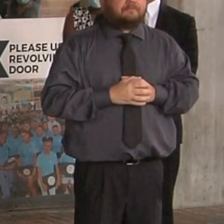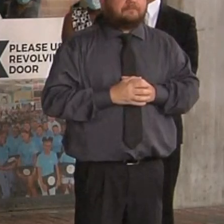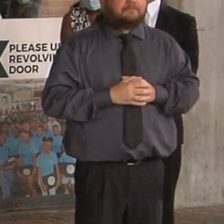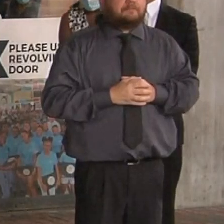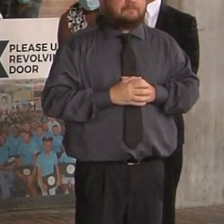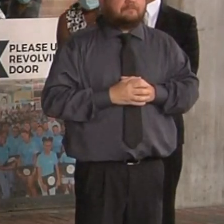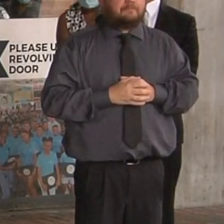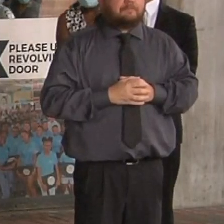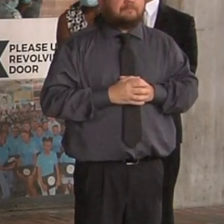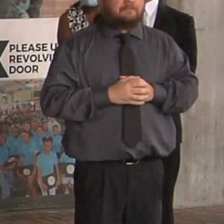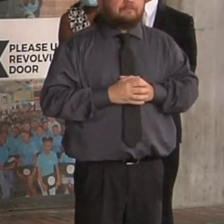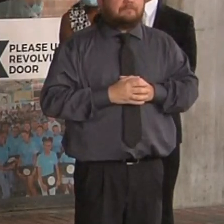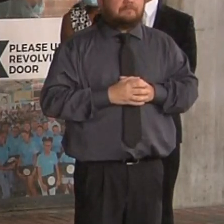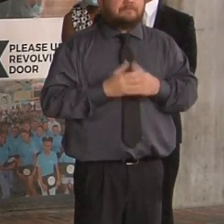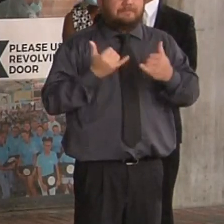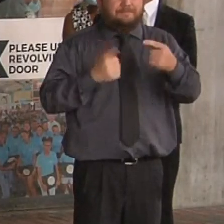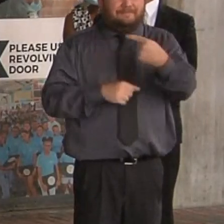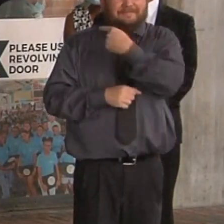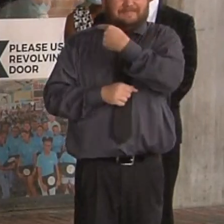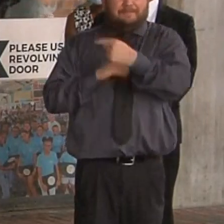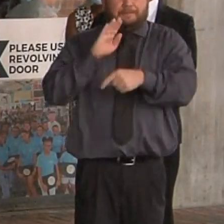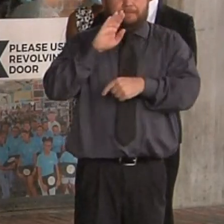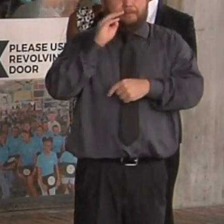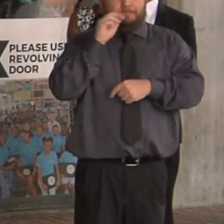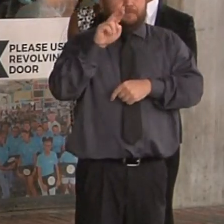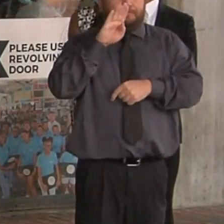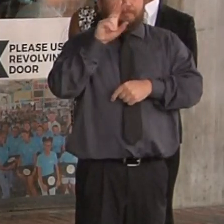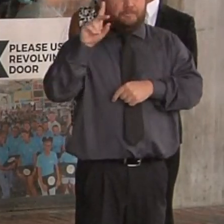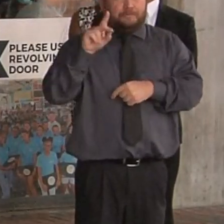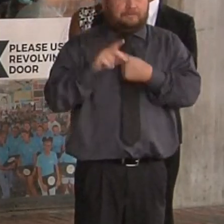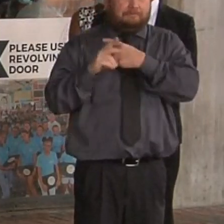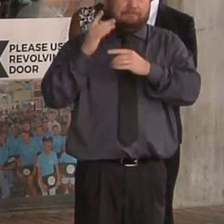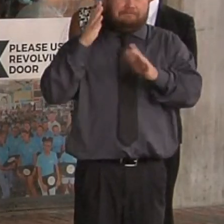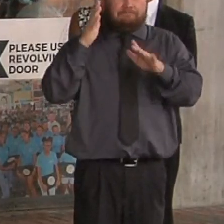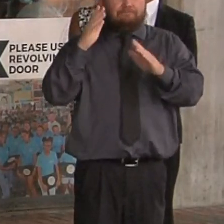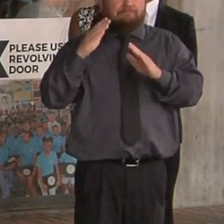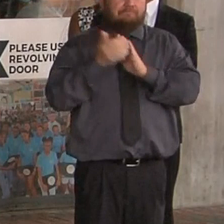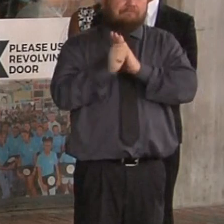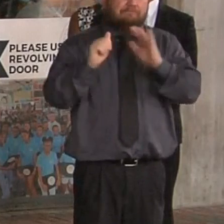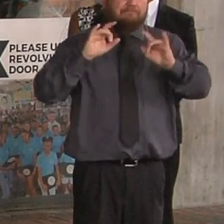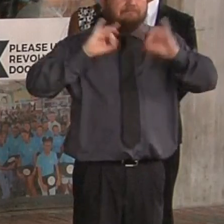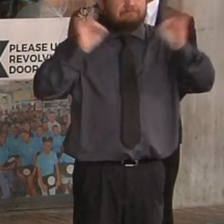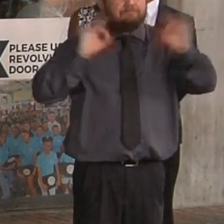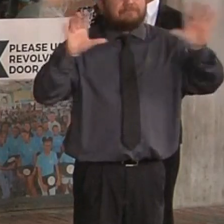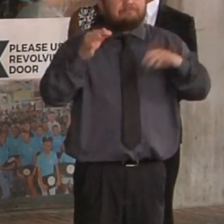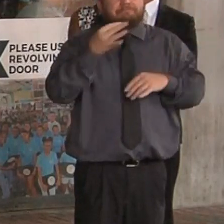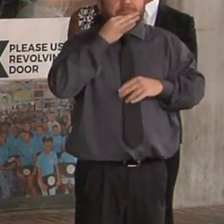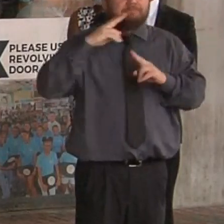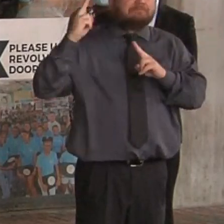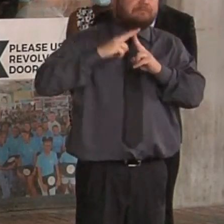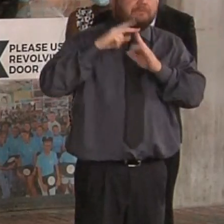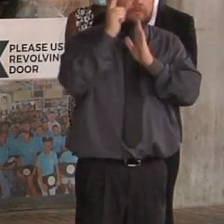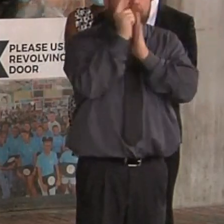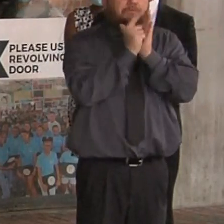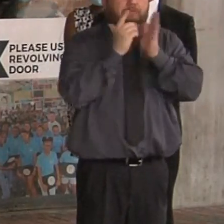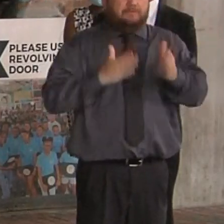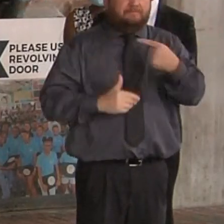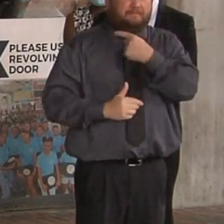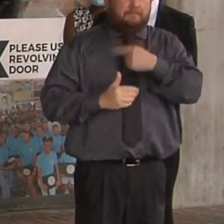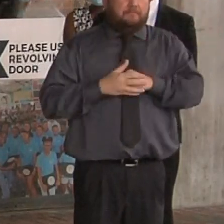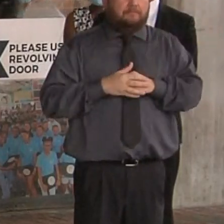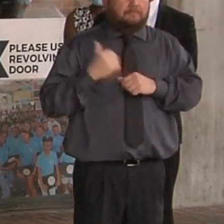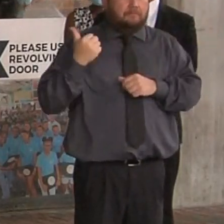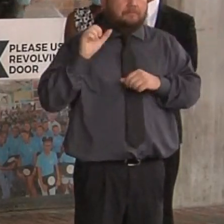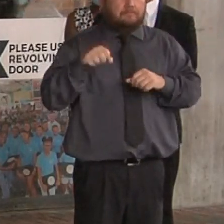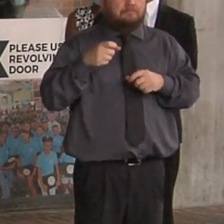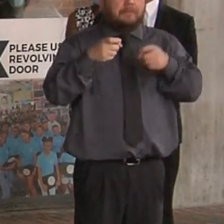anyone looking in knows that this is a fair and equitable look, not only for the police department and all that